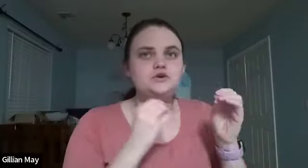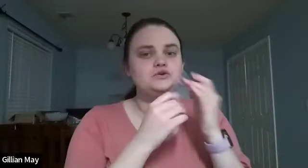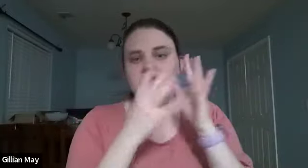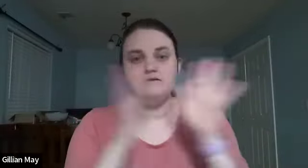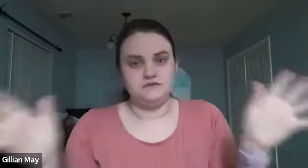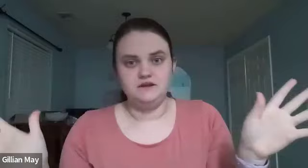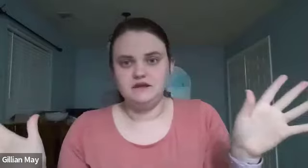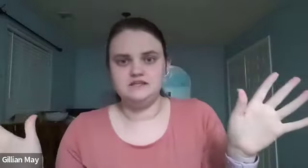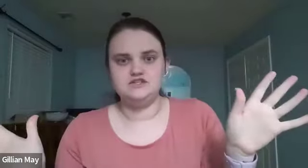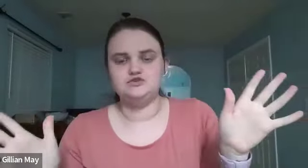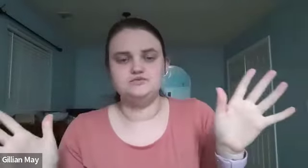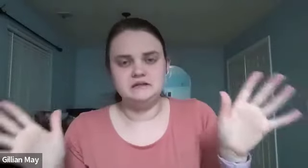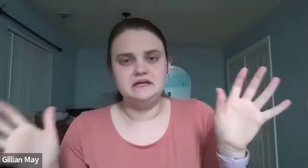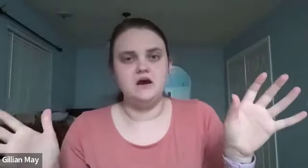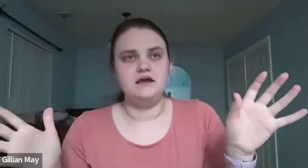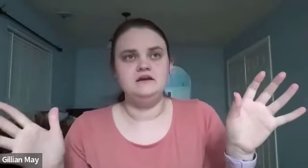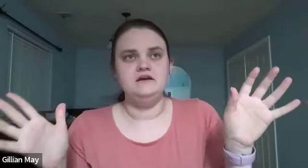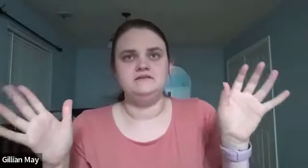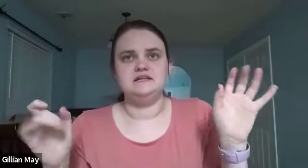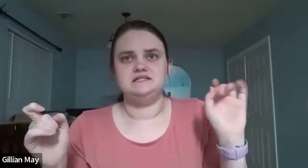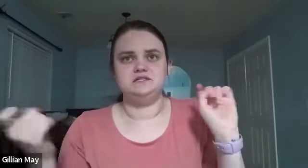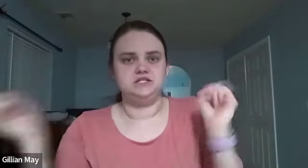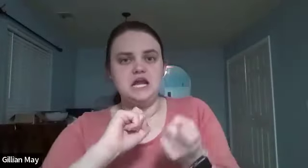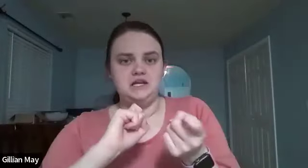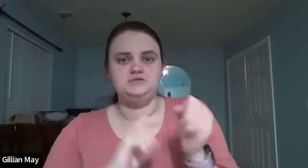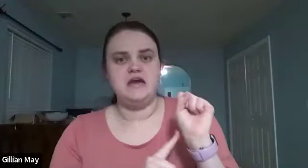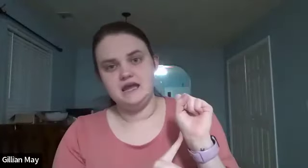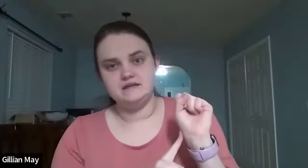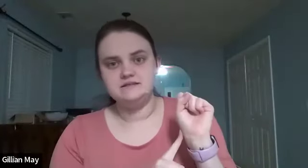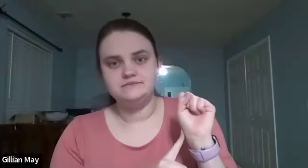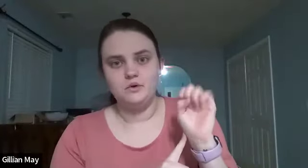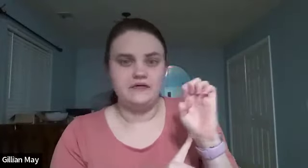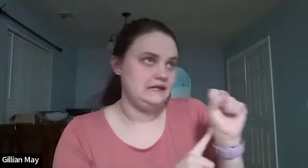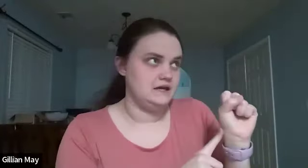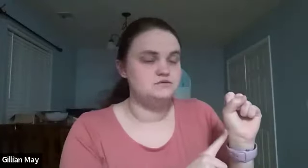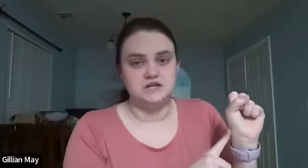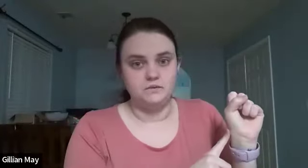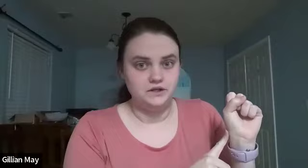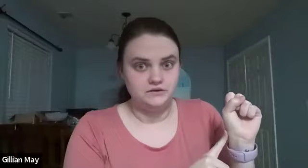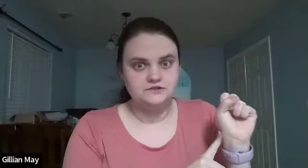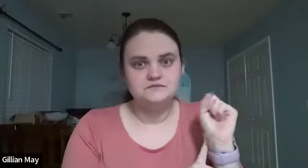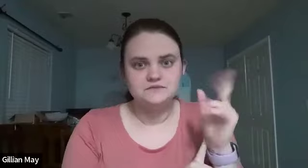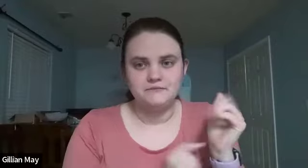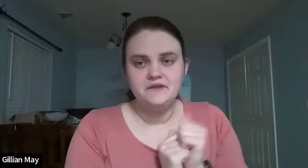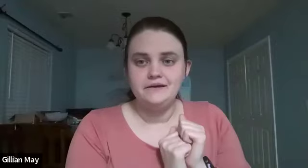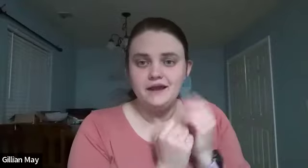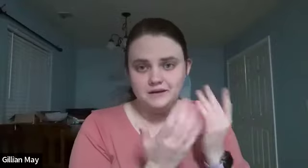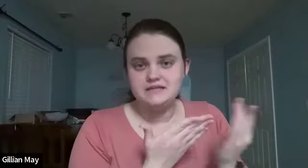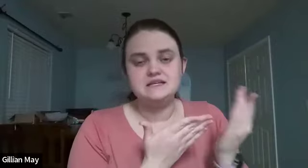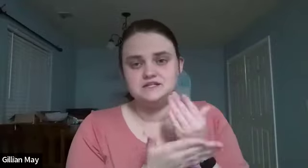food, everything. There's really not this change with that S or that ES, whichever one you use. So kind of makes it